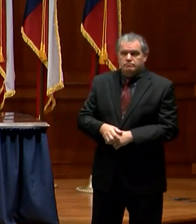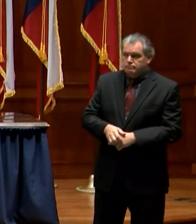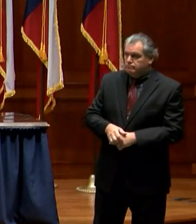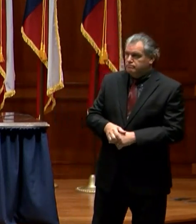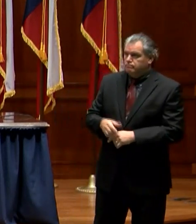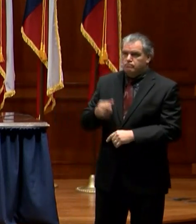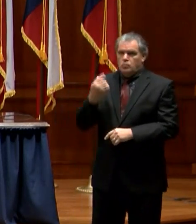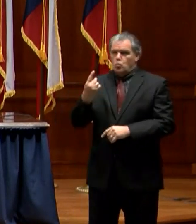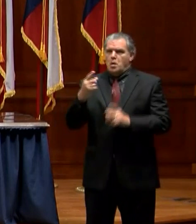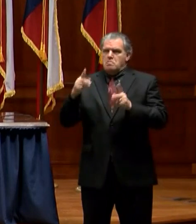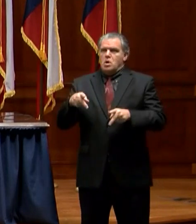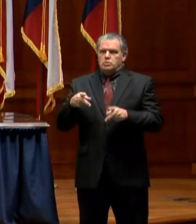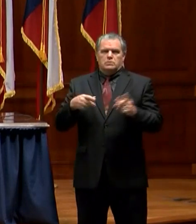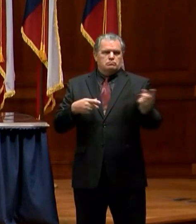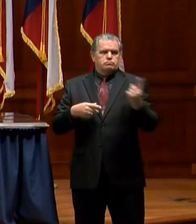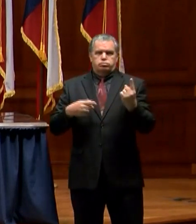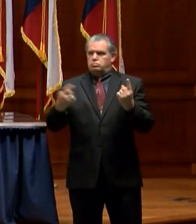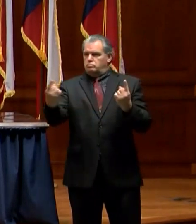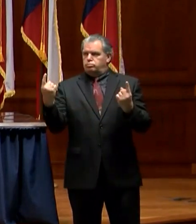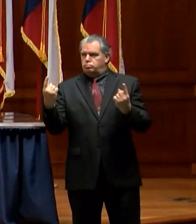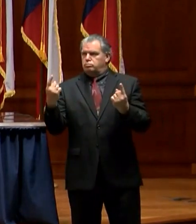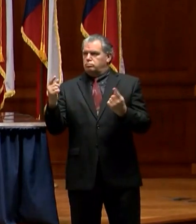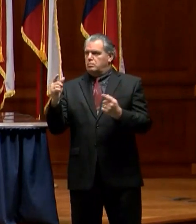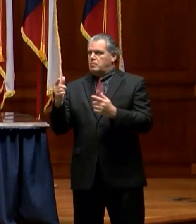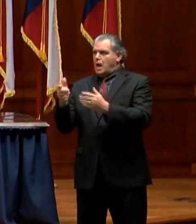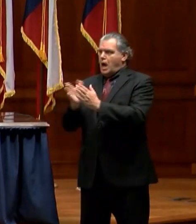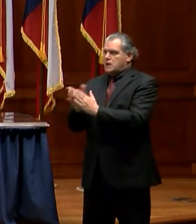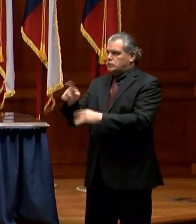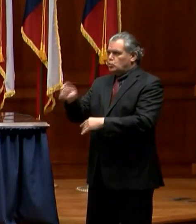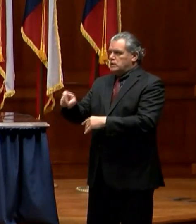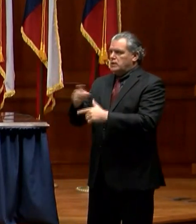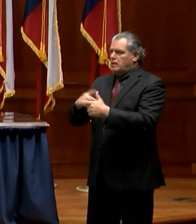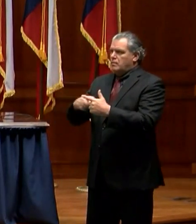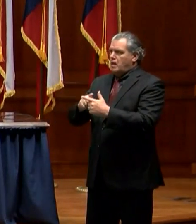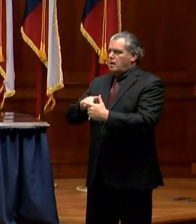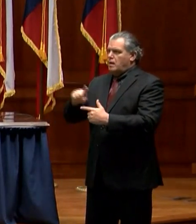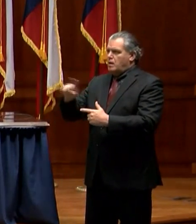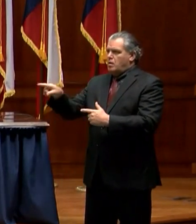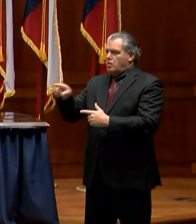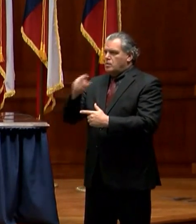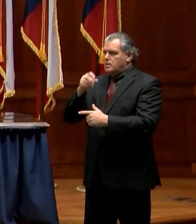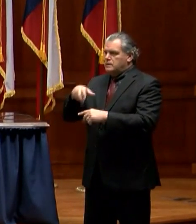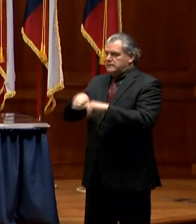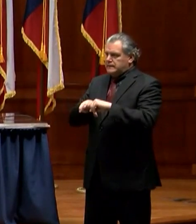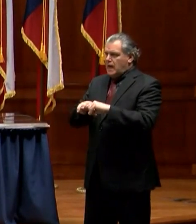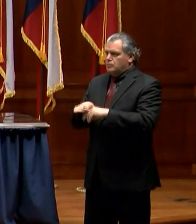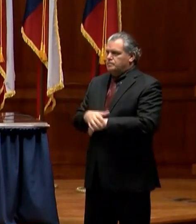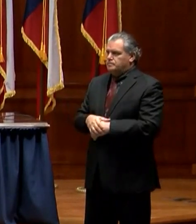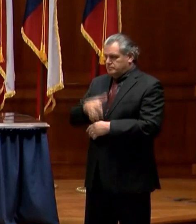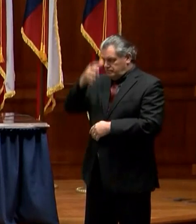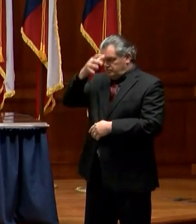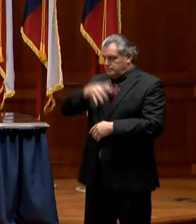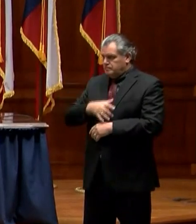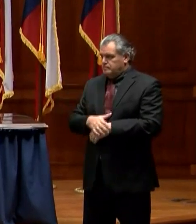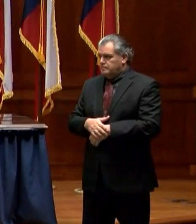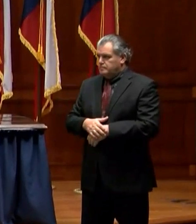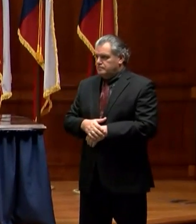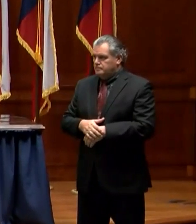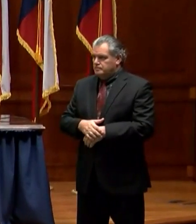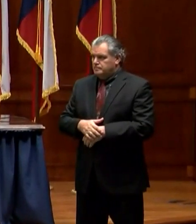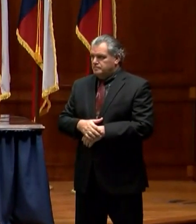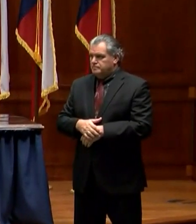if the microphone's there so they can hear your question, please ask your question and then sit down. Yes,